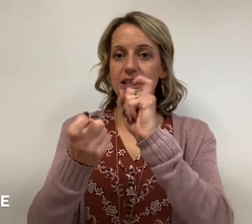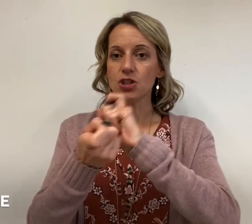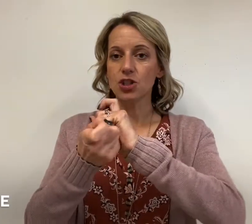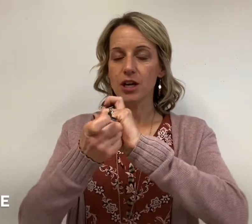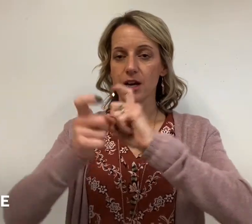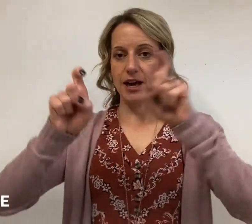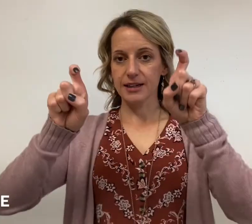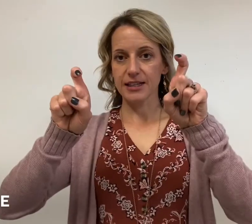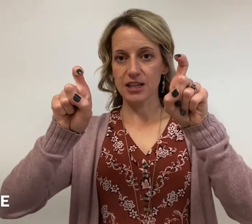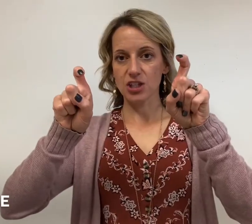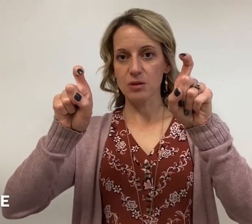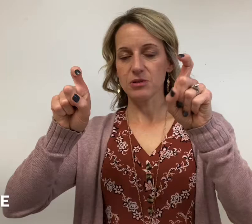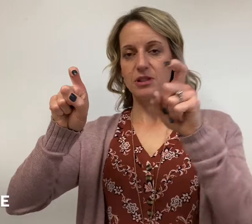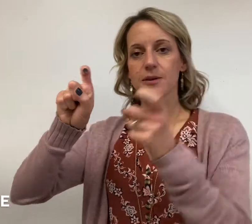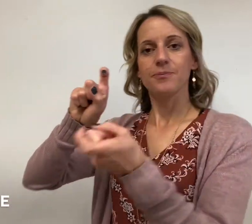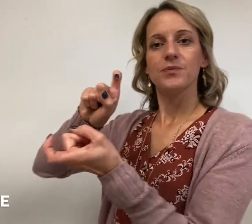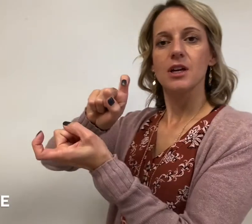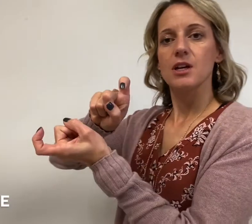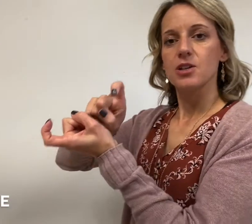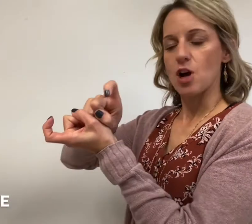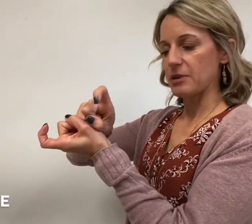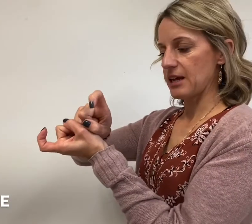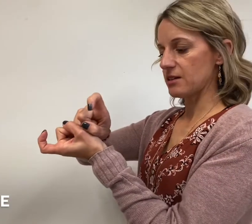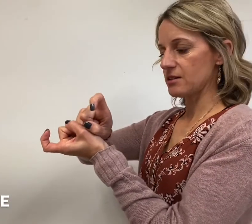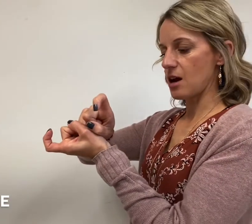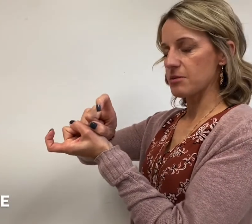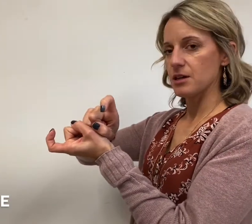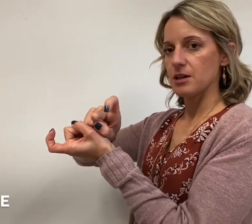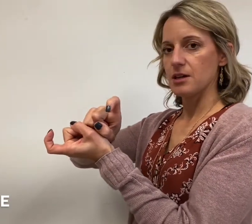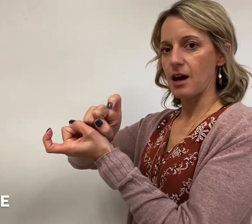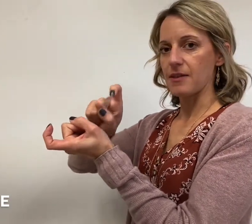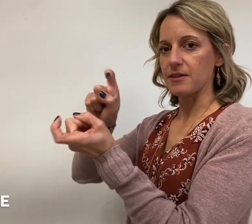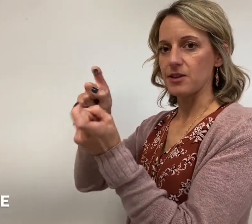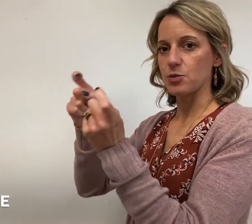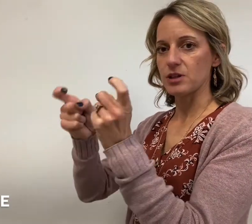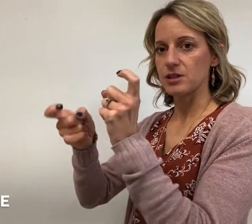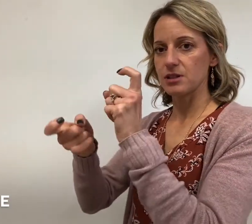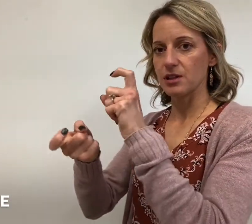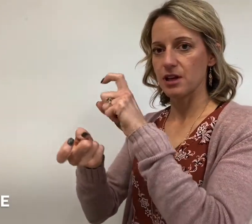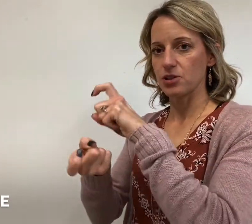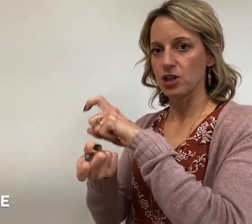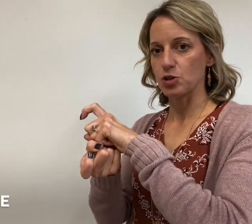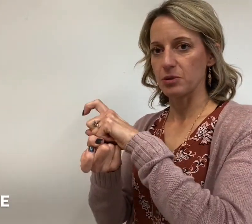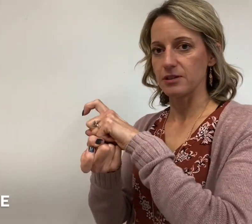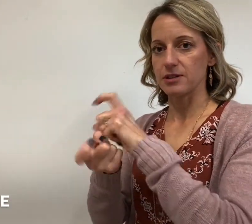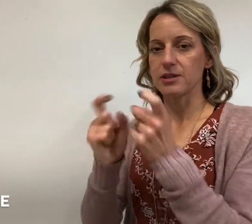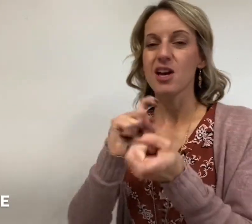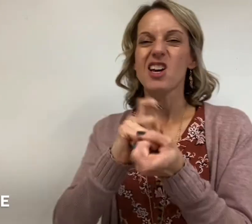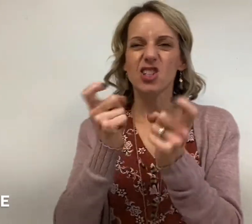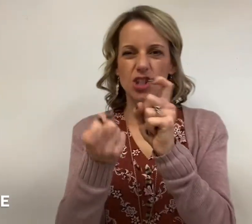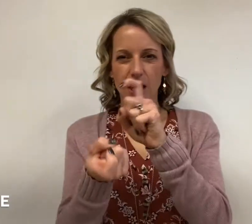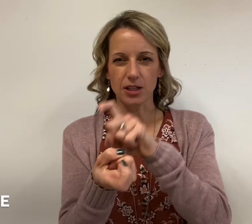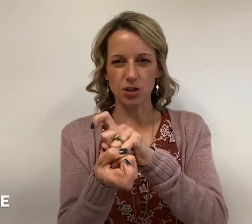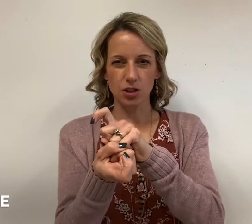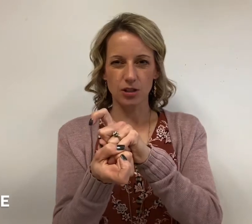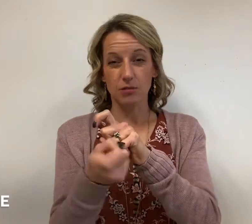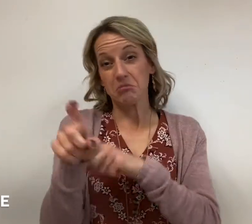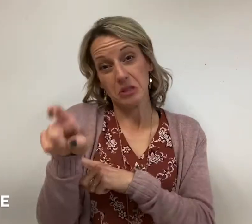Change, X hand shapes, dominant hand on top, and then they twist and change places. Change, you need